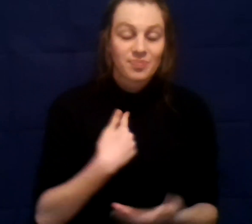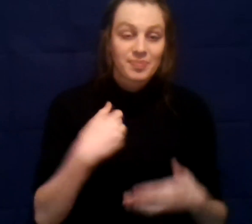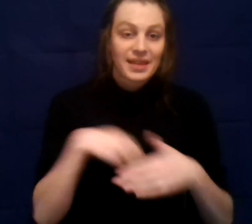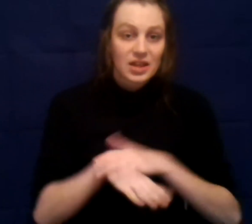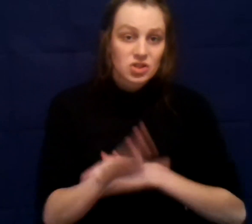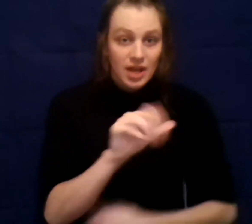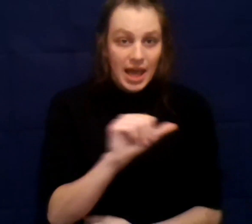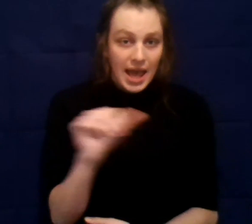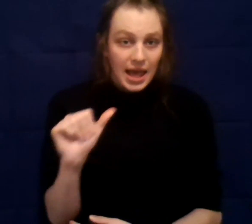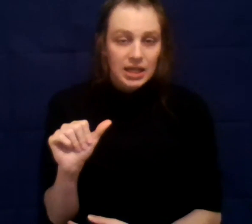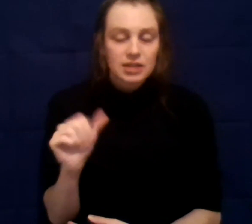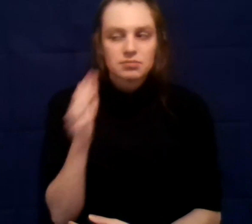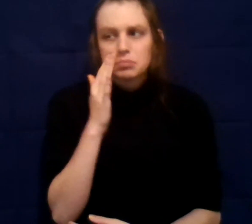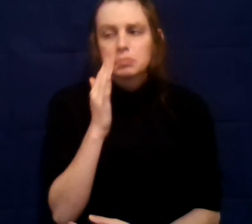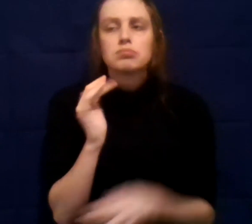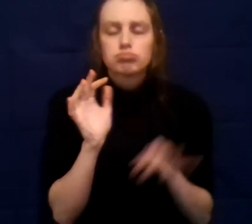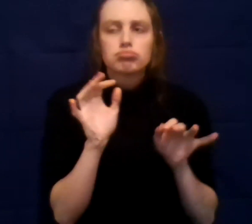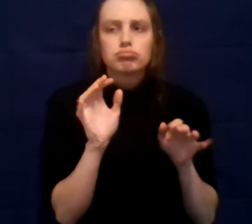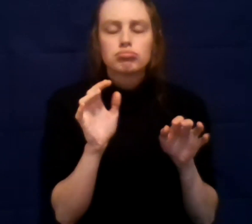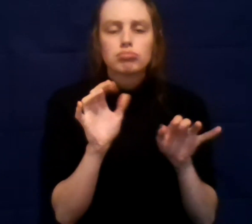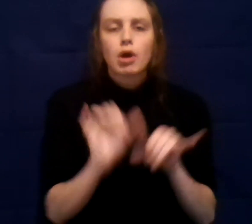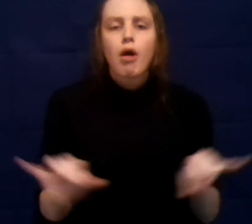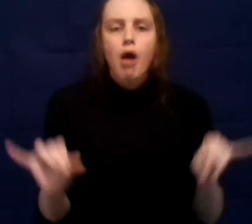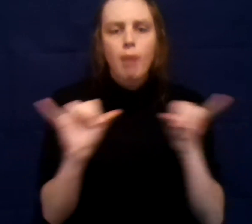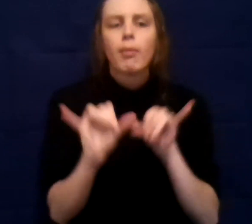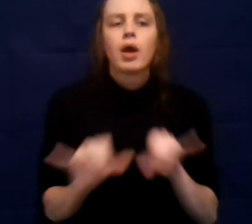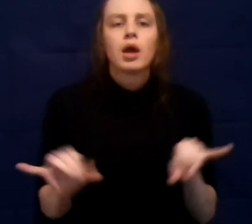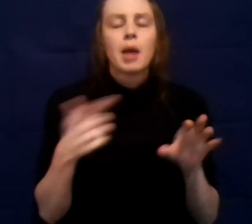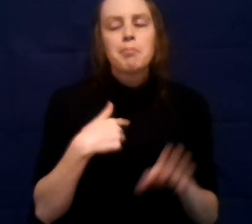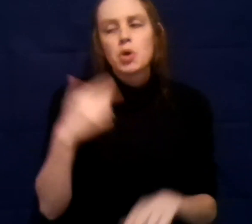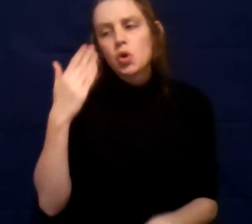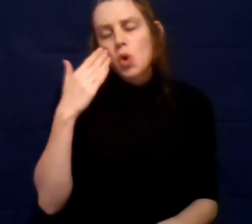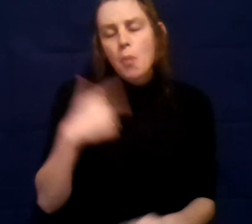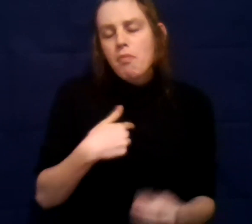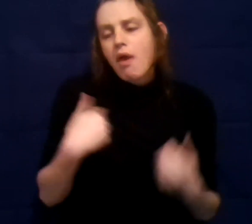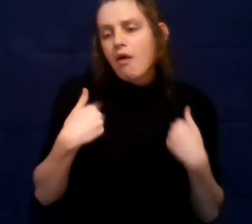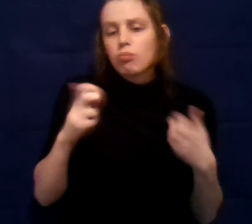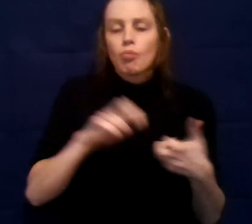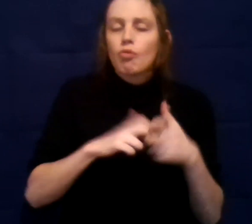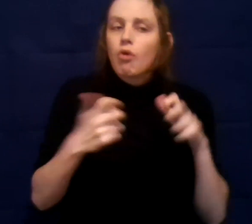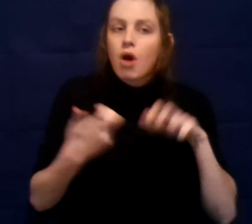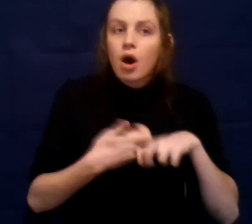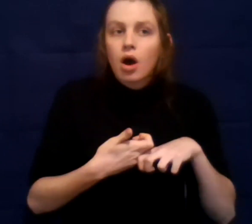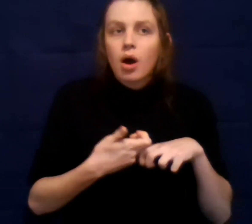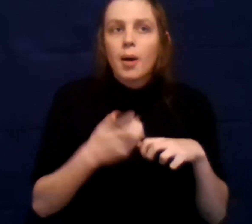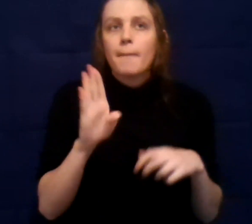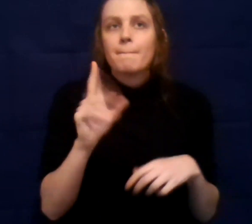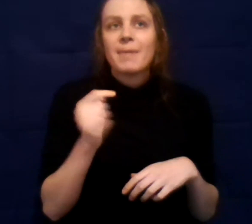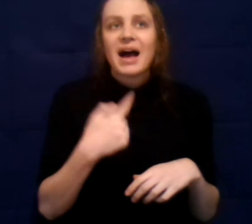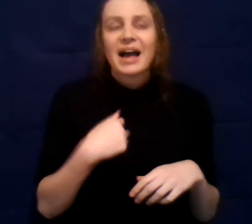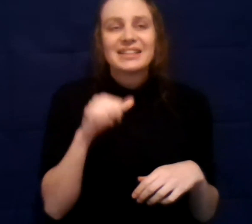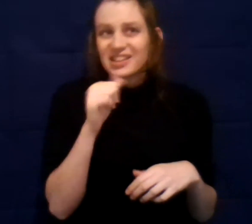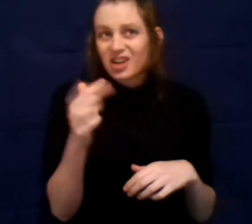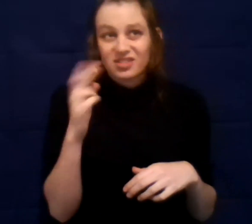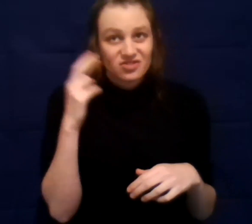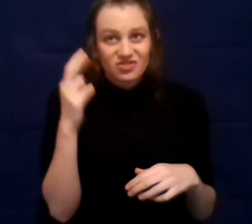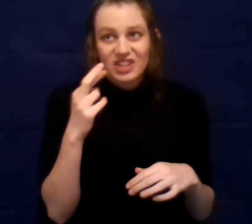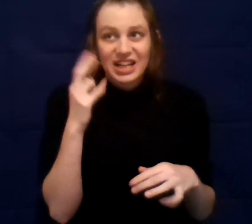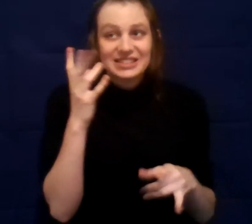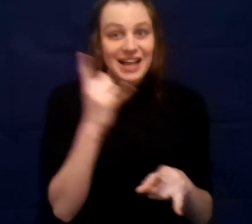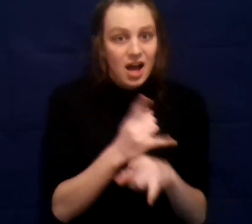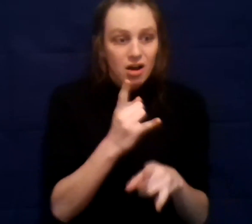people. I knew I had a problem, but I didn't know that it was alcohol.